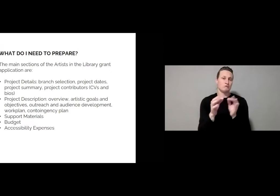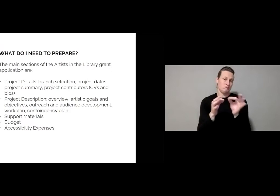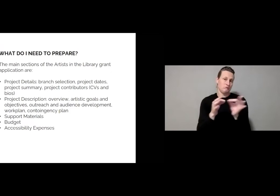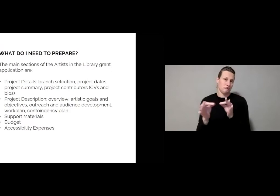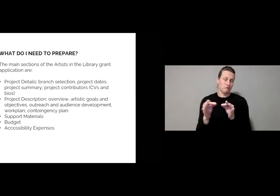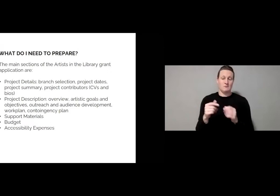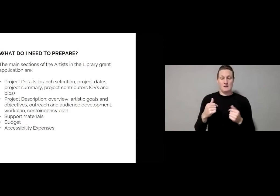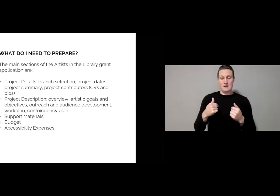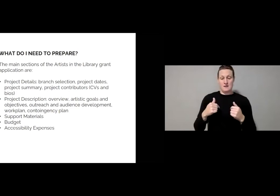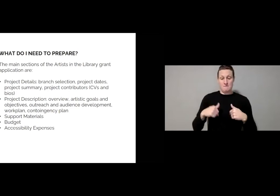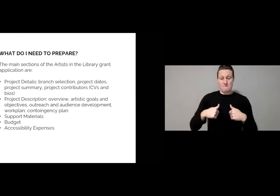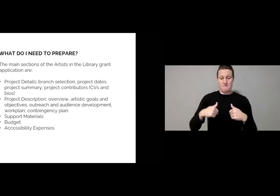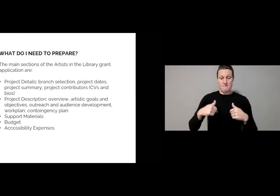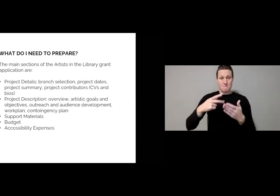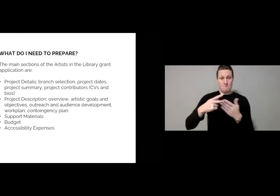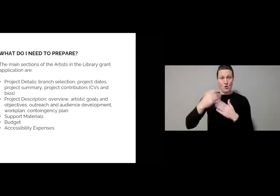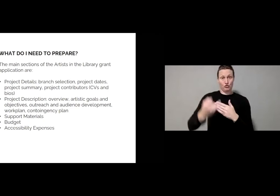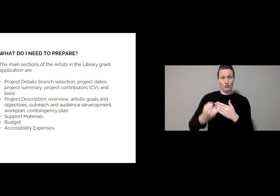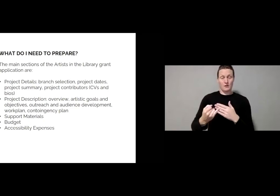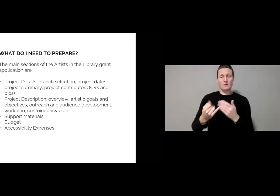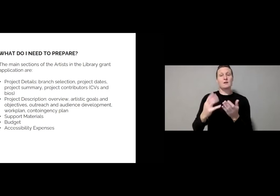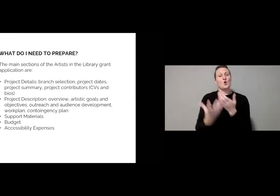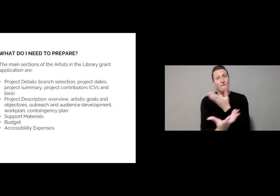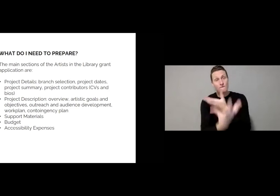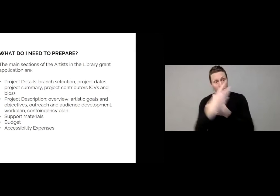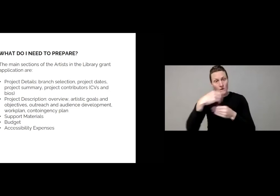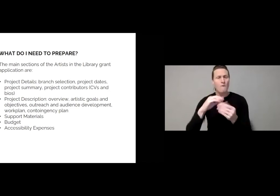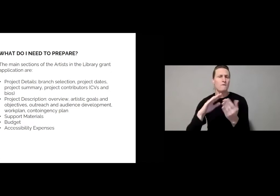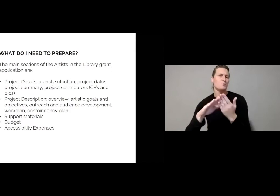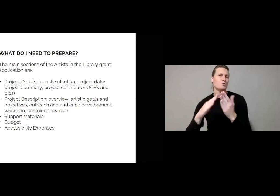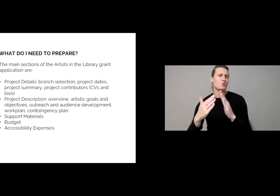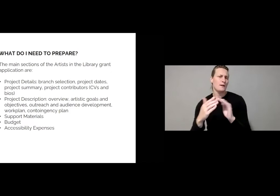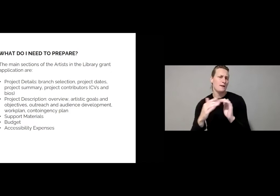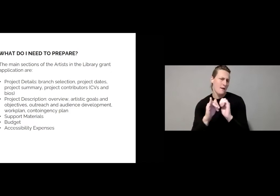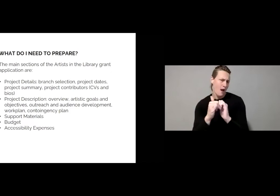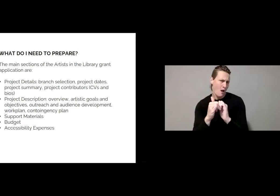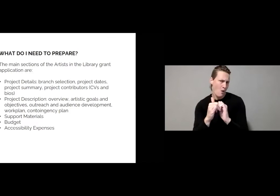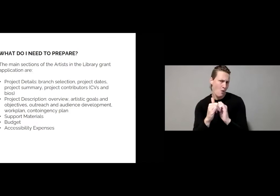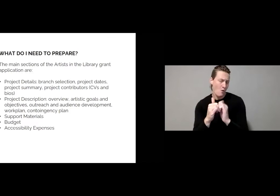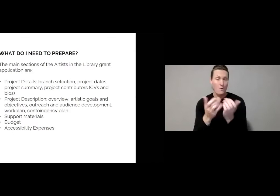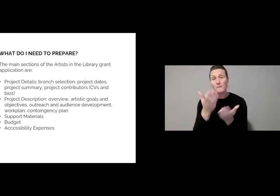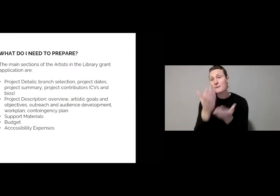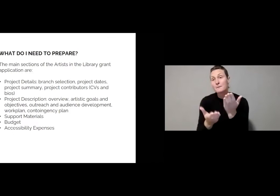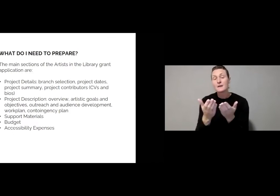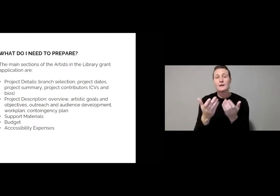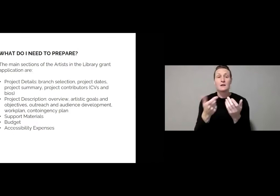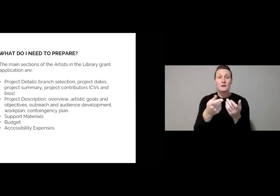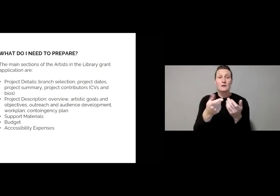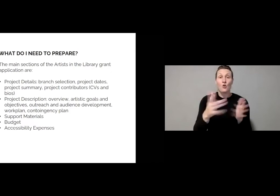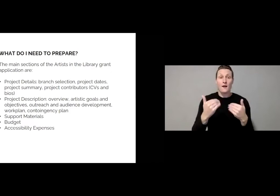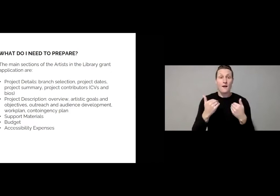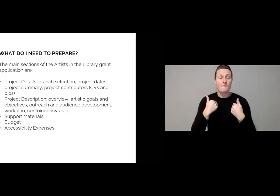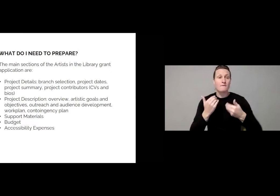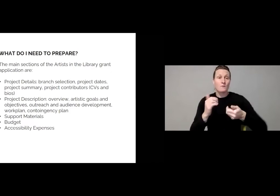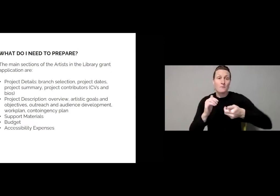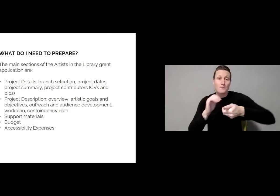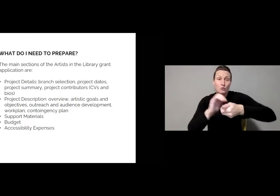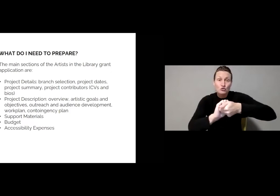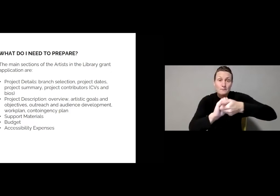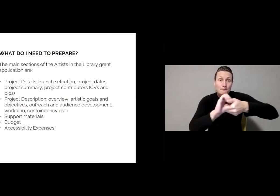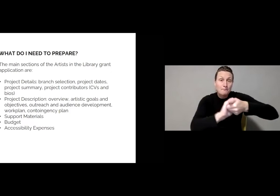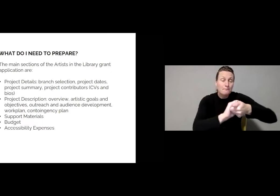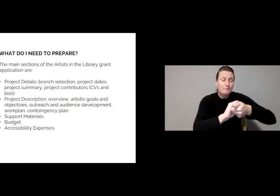that's, you know, maybe listing the various different partnerships you have with local